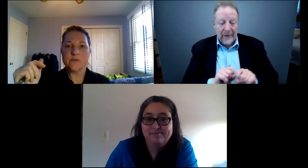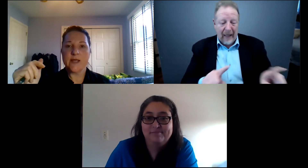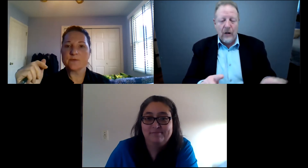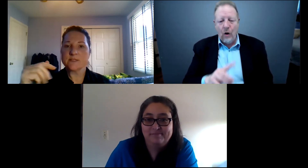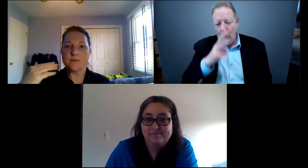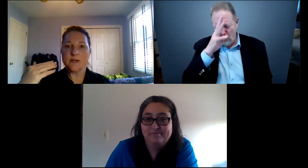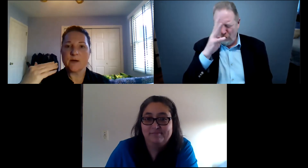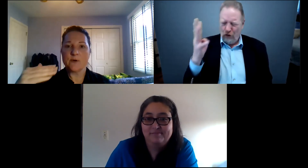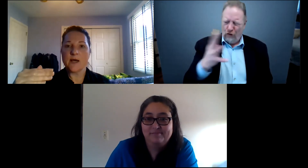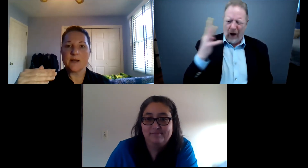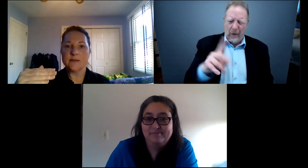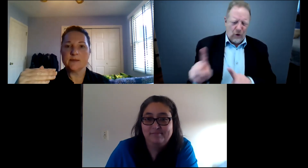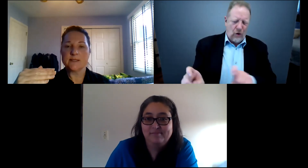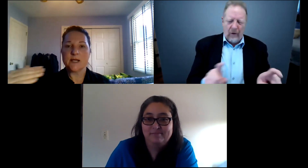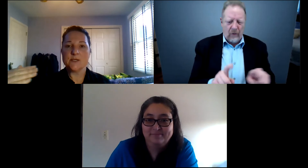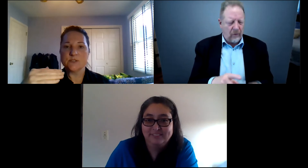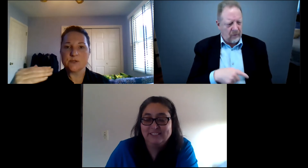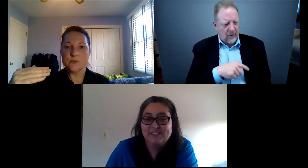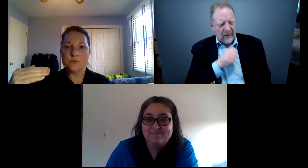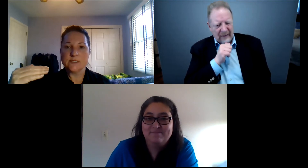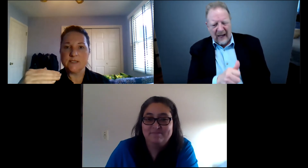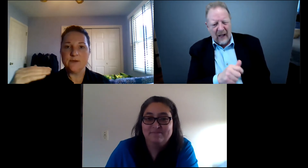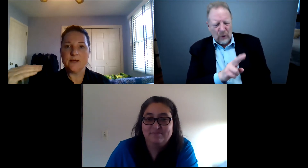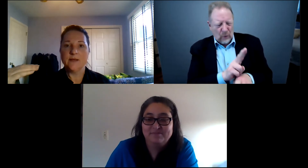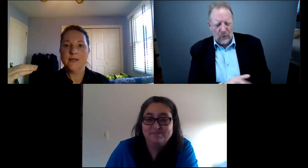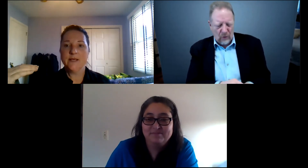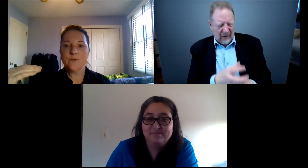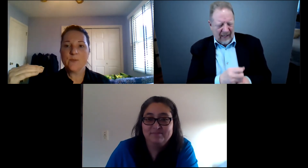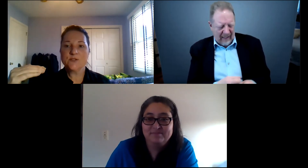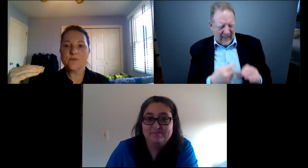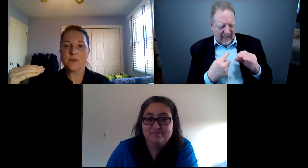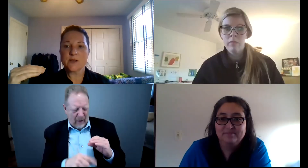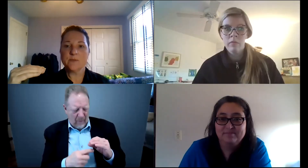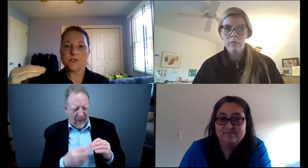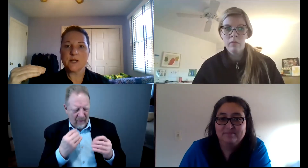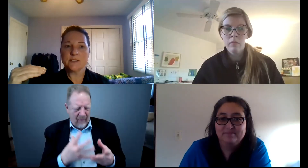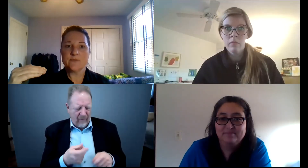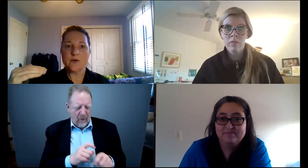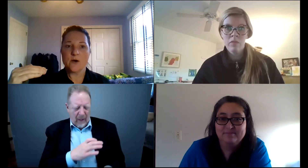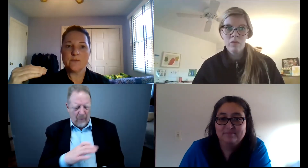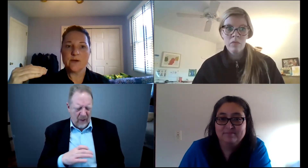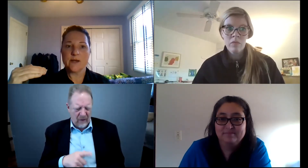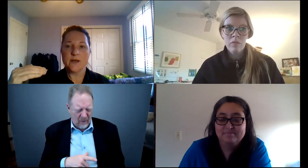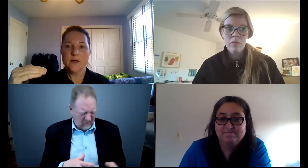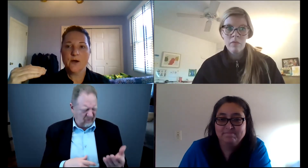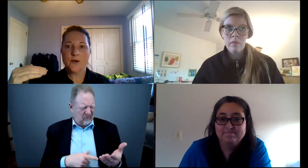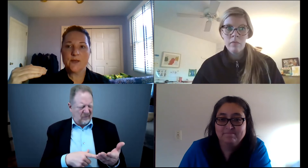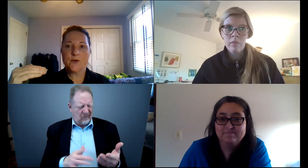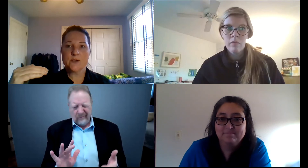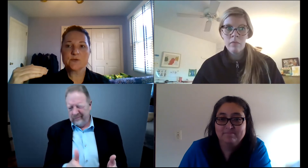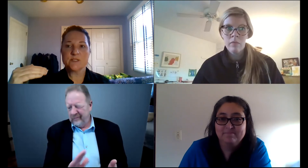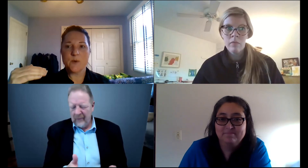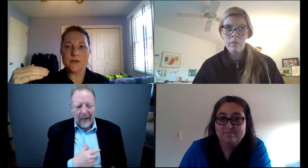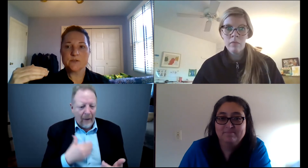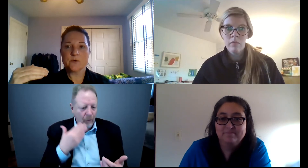random survey out to somebody that we're not on, that's not used to receiving information from the commission on the deaf and hard of hearing, are